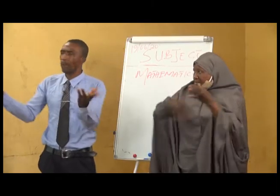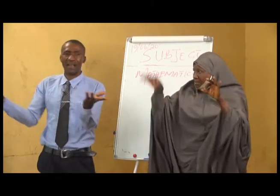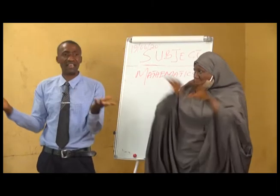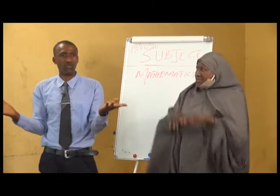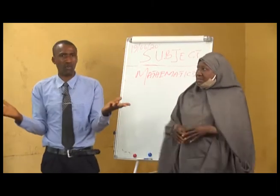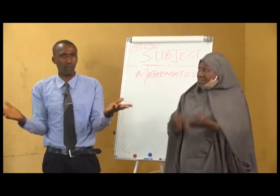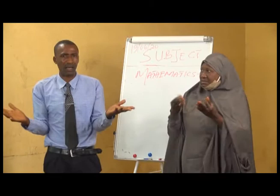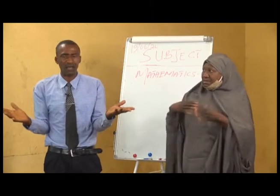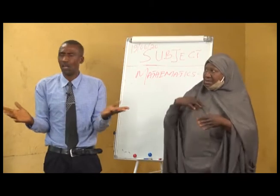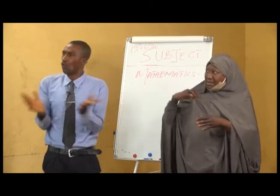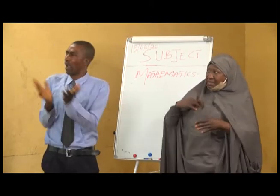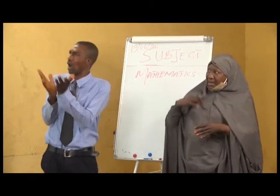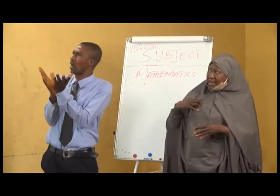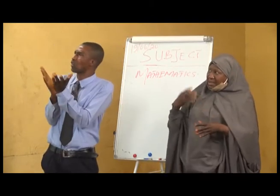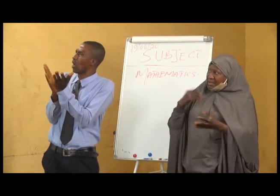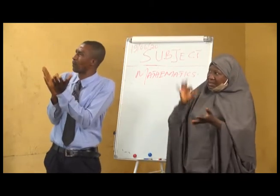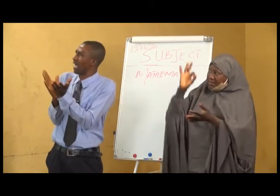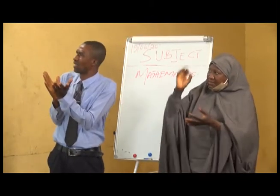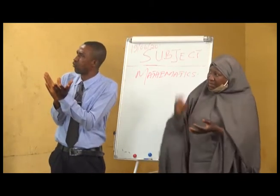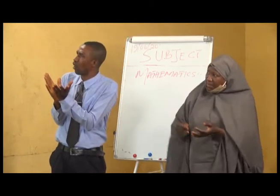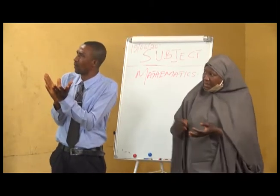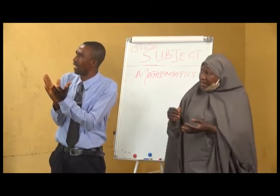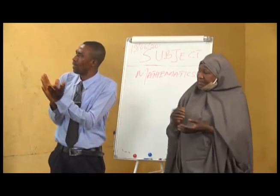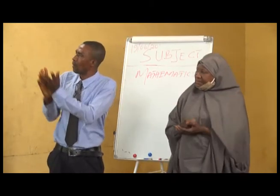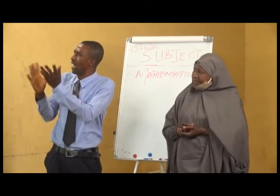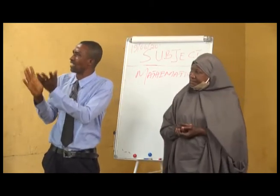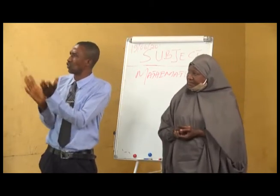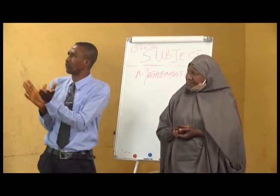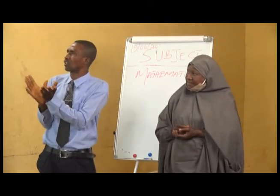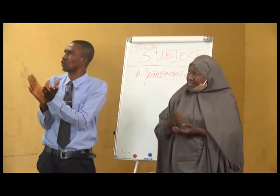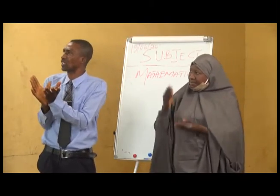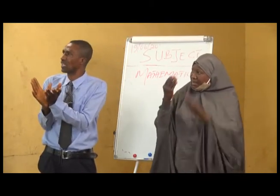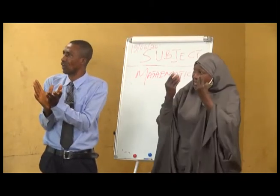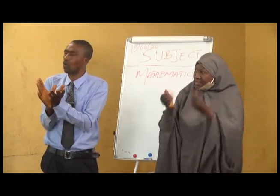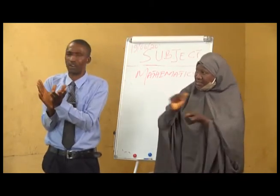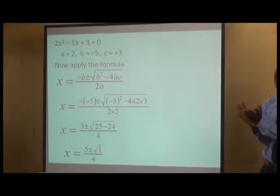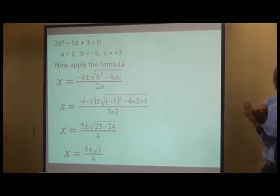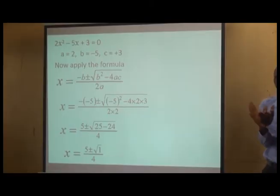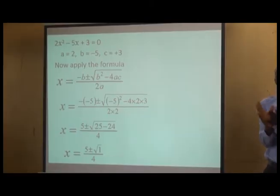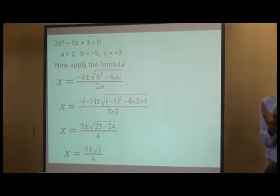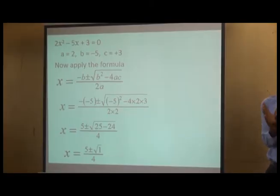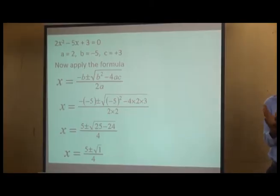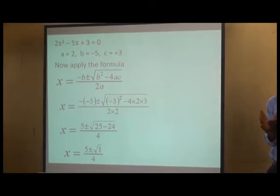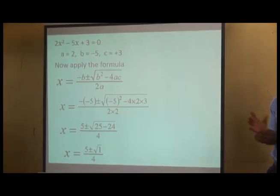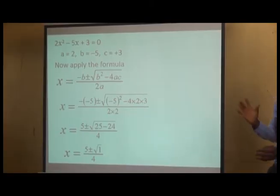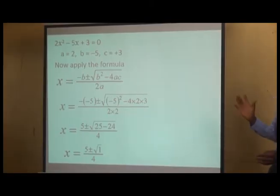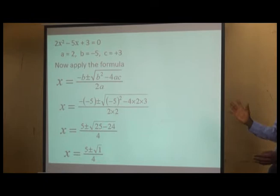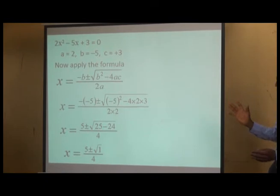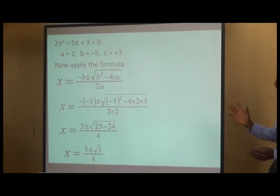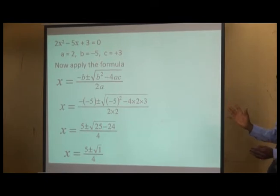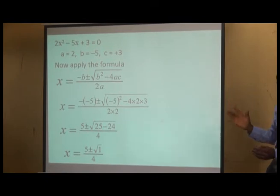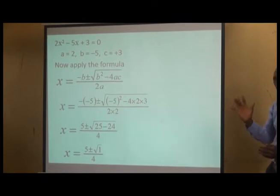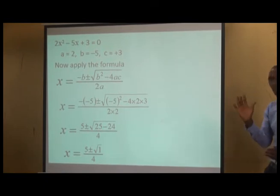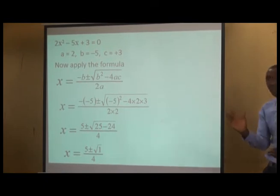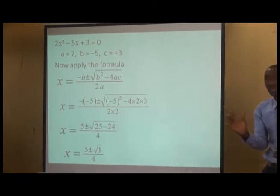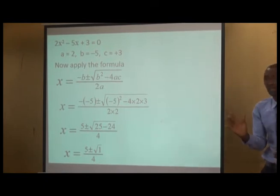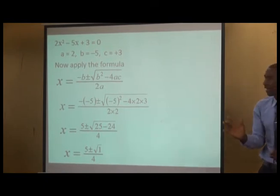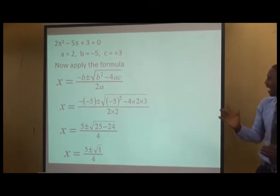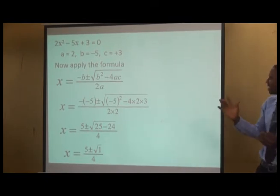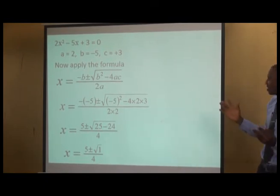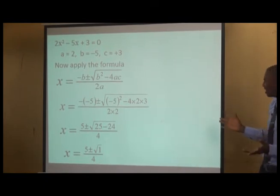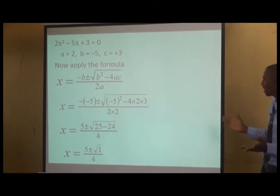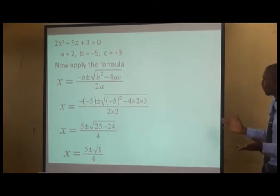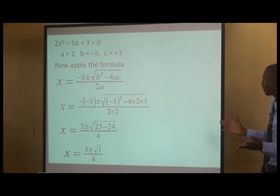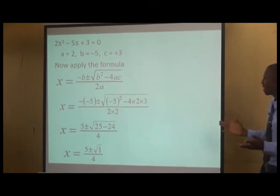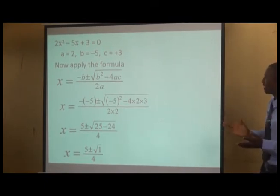Now, apply the formula. We are going to apply the formula by substituting the corresponding values of A, B,